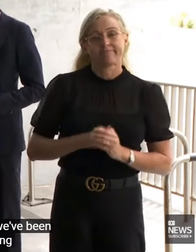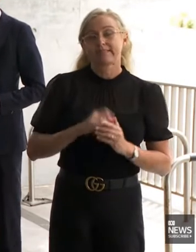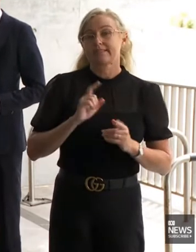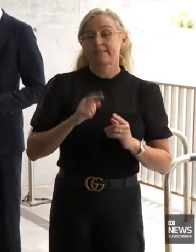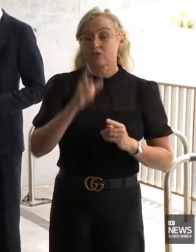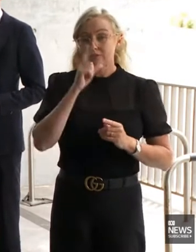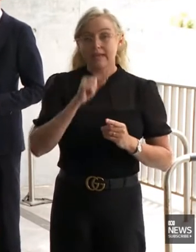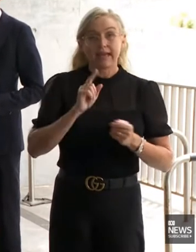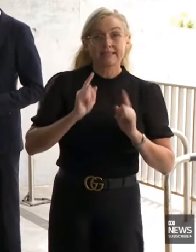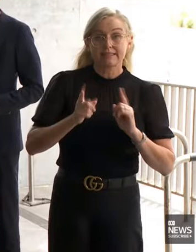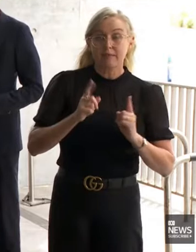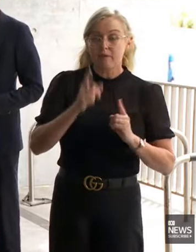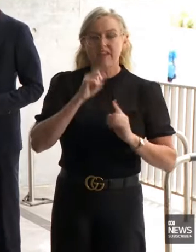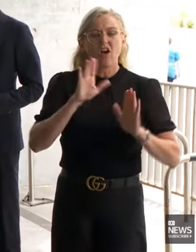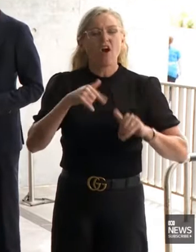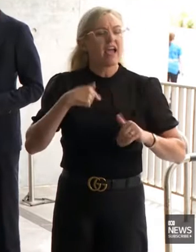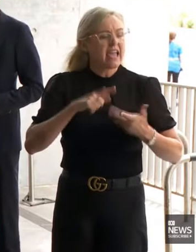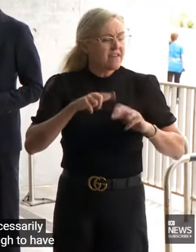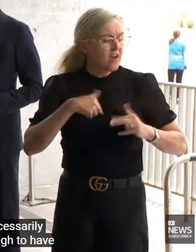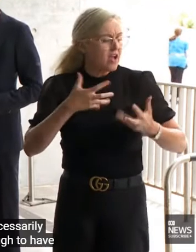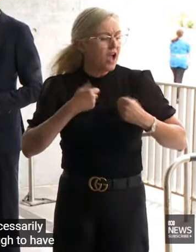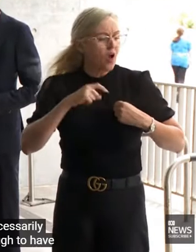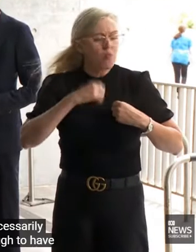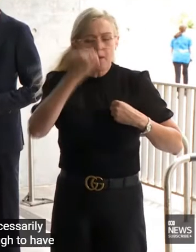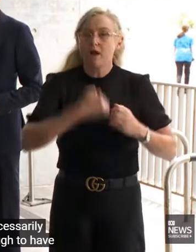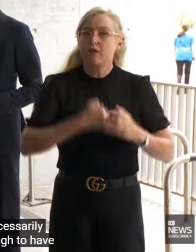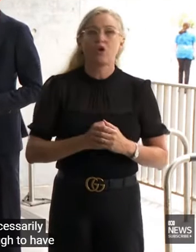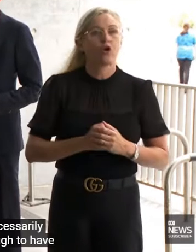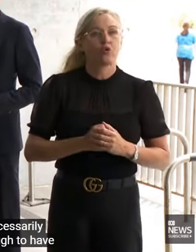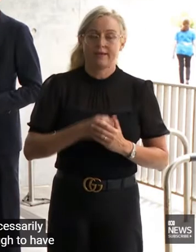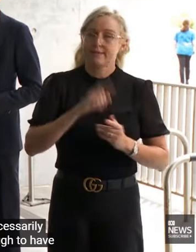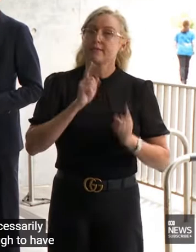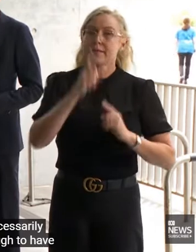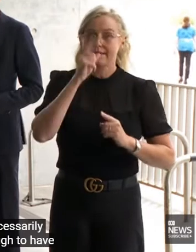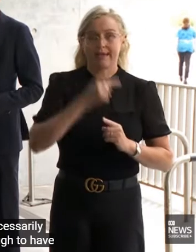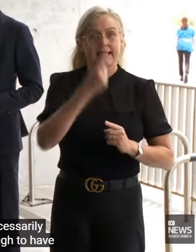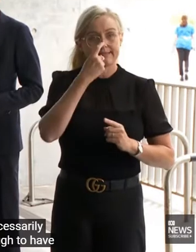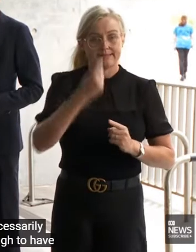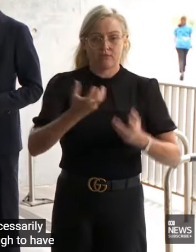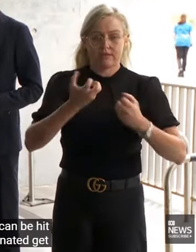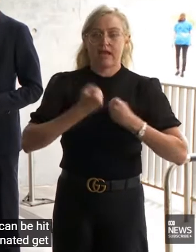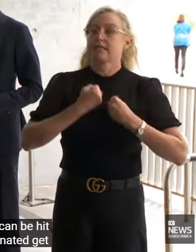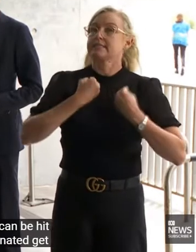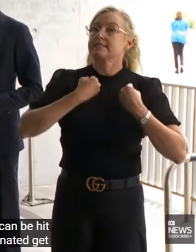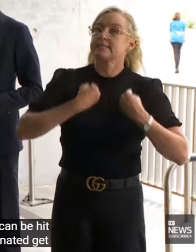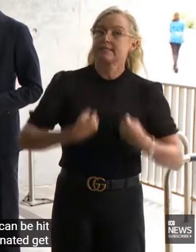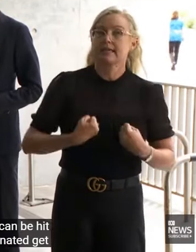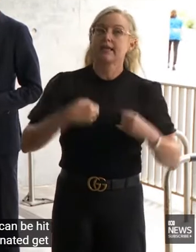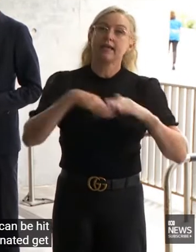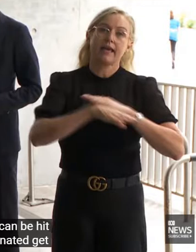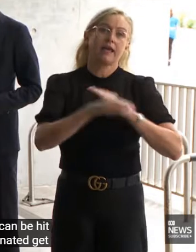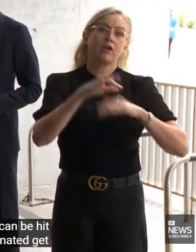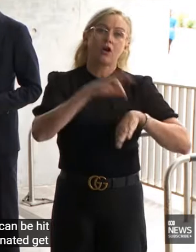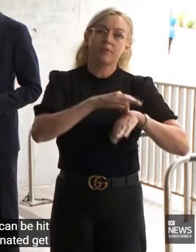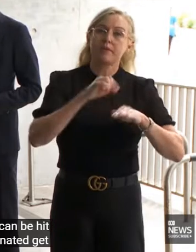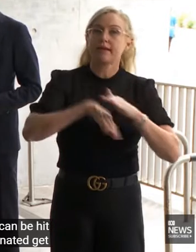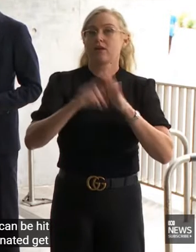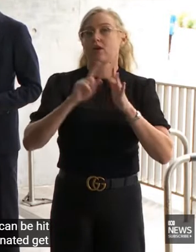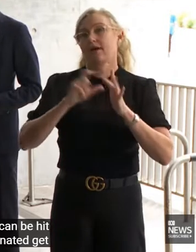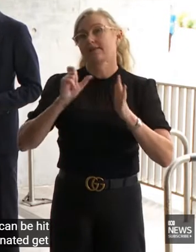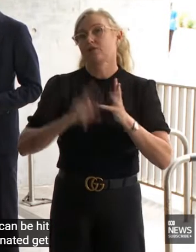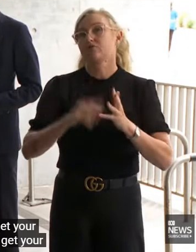have the mild disease. You can be hit hard. Please get vaccinated, get your first vaccine, get your second vaccine, and get your